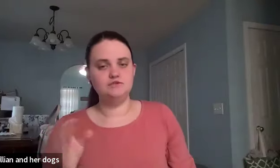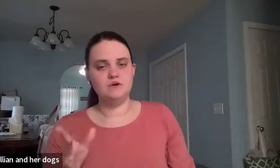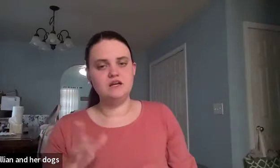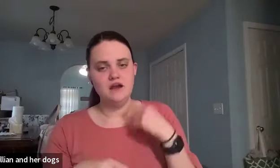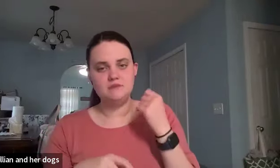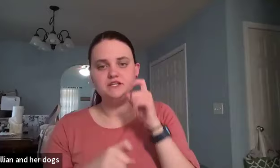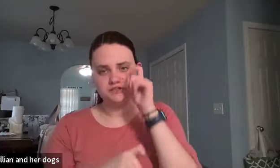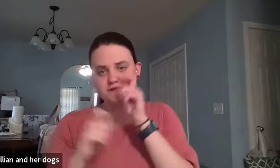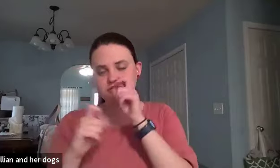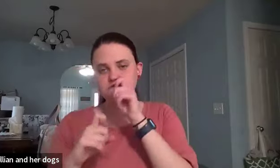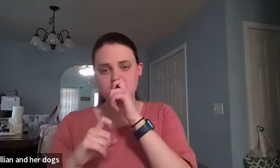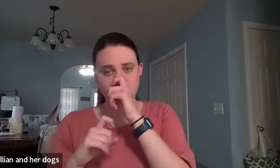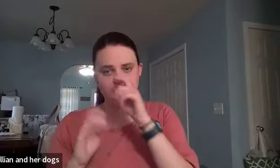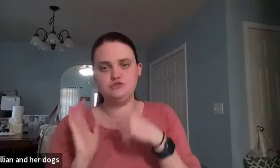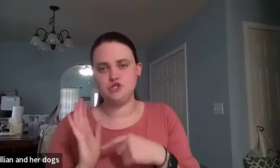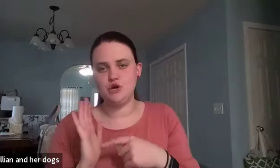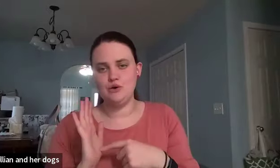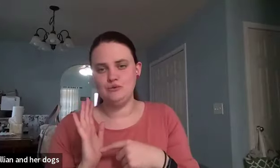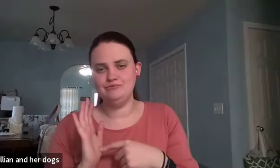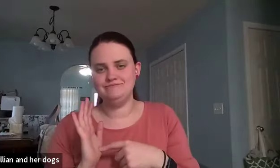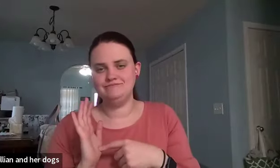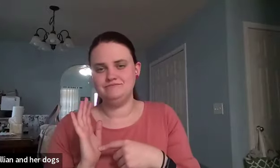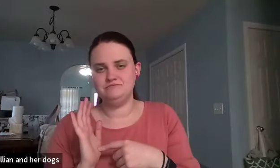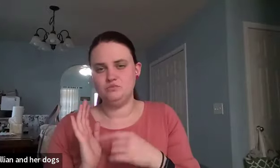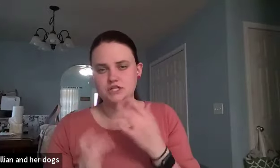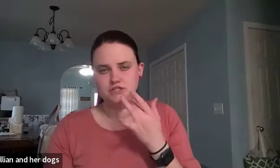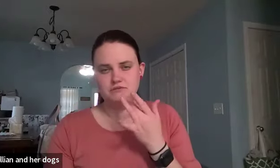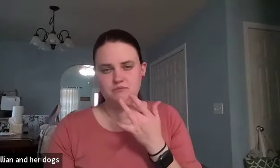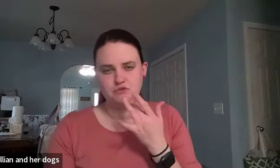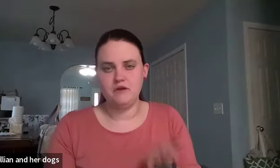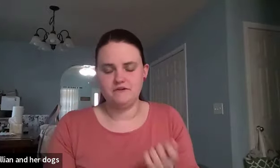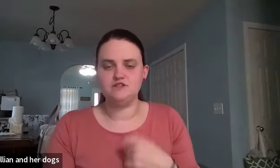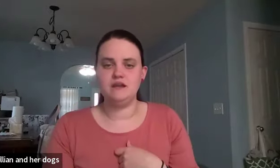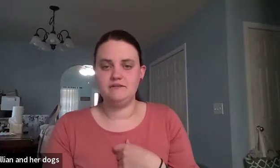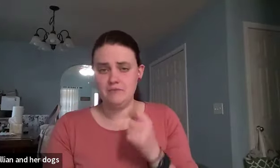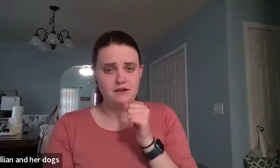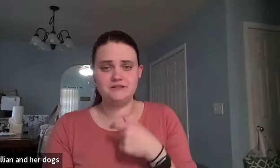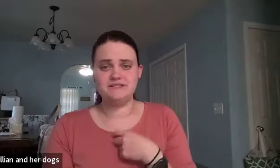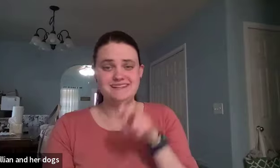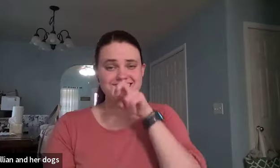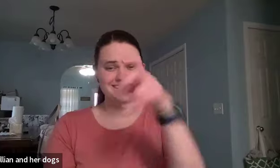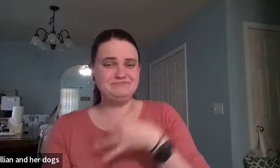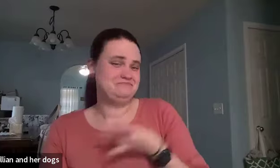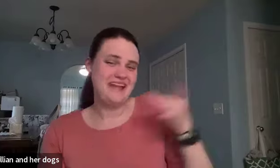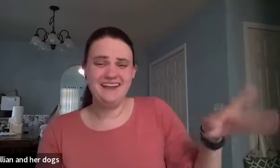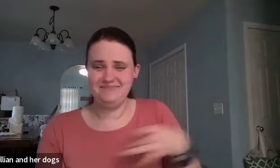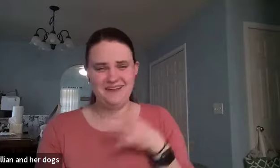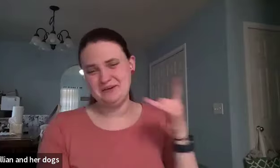is you want to kind of make sure your facial expressions do show what's your preference. So like if I'm not going to say like snakes, I don't like